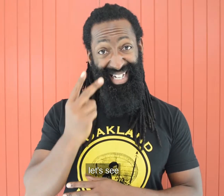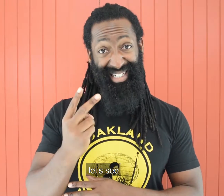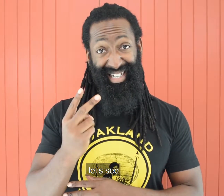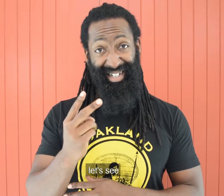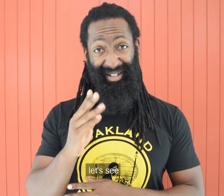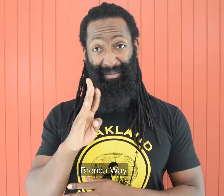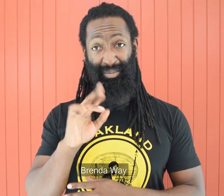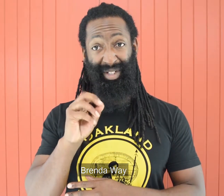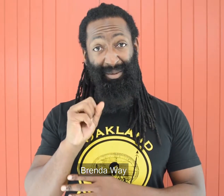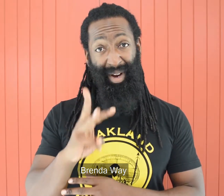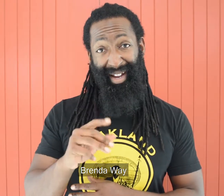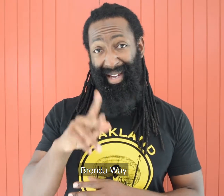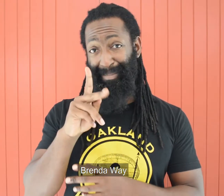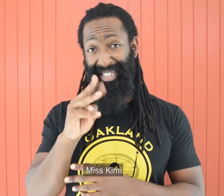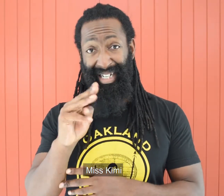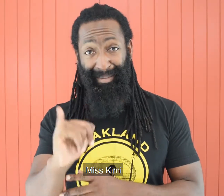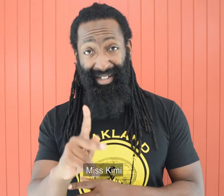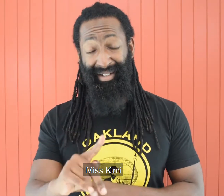Zalesi, Brenda White, McKimmy,